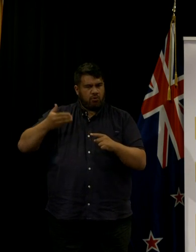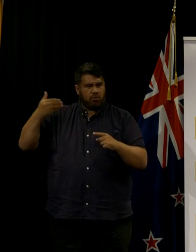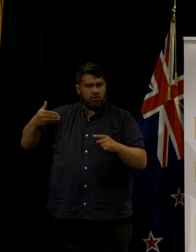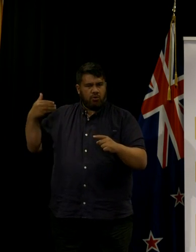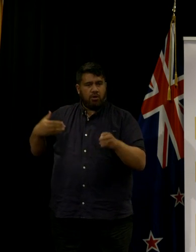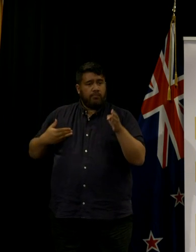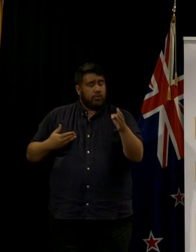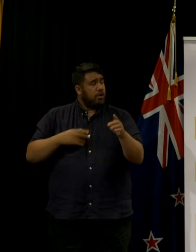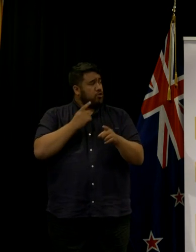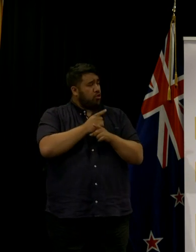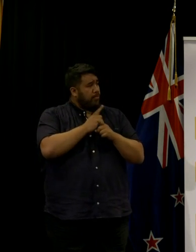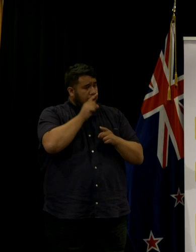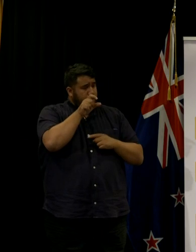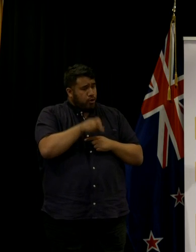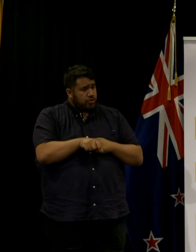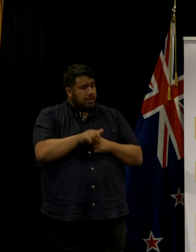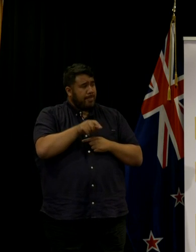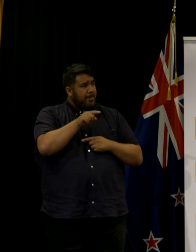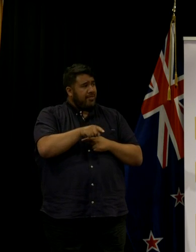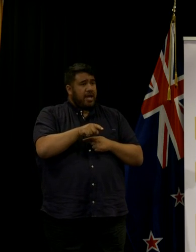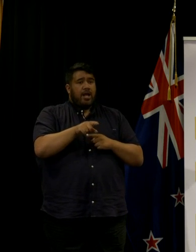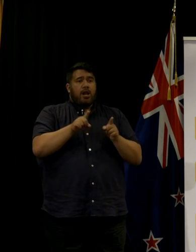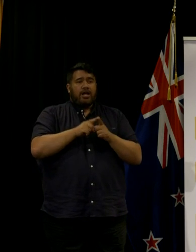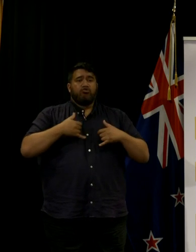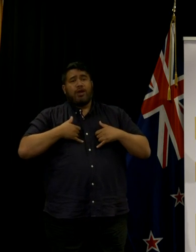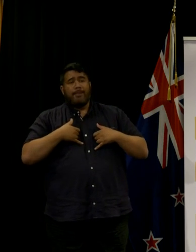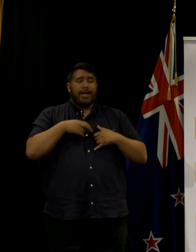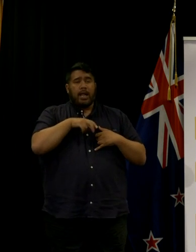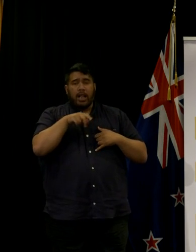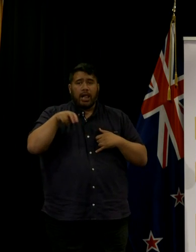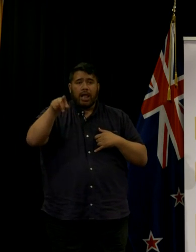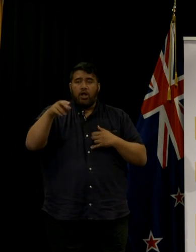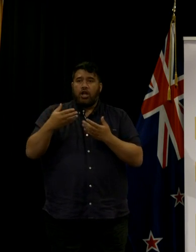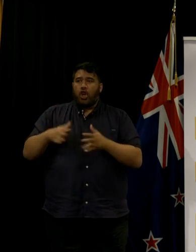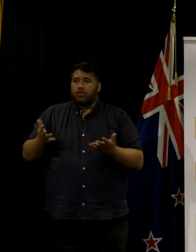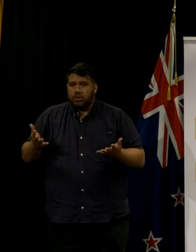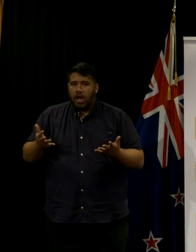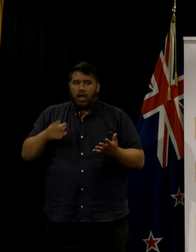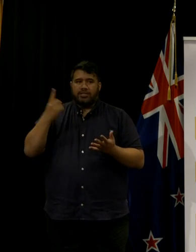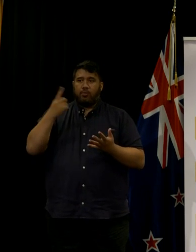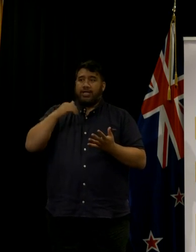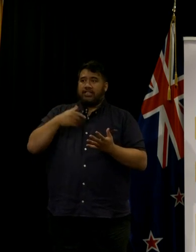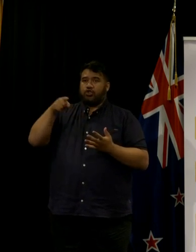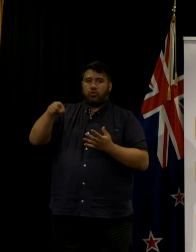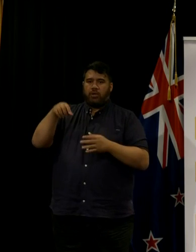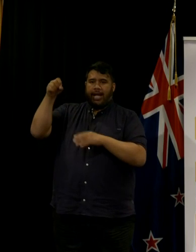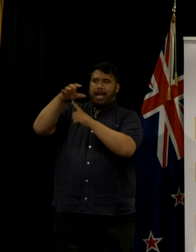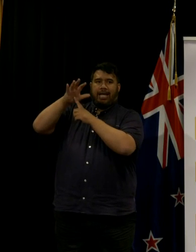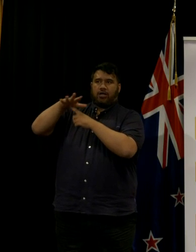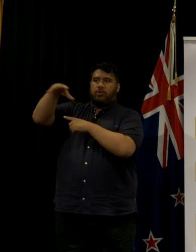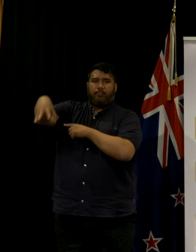or tramping and they find themselves in need of rescue, what would happen in that situation, and could they end up footing the bill for any rescue if it does go